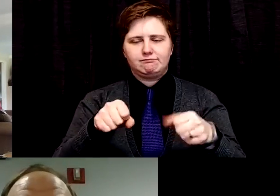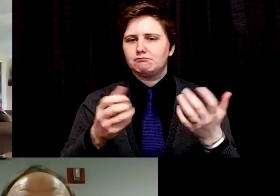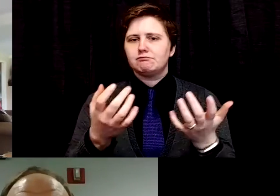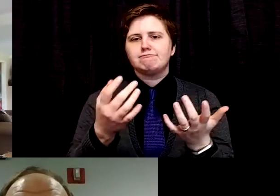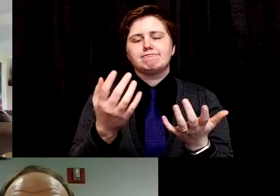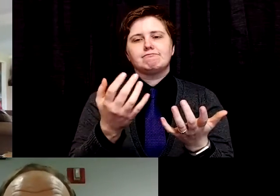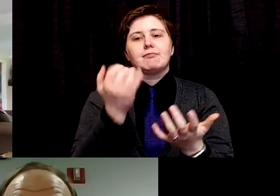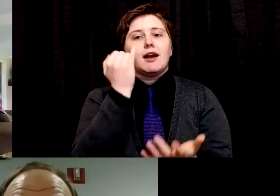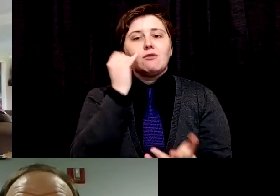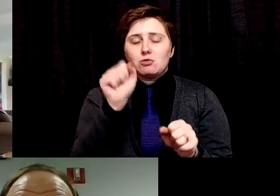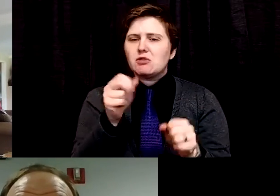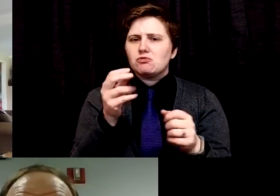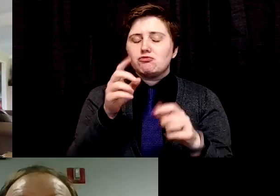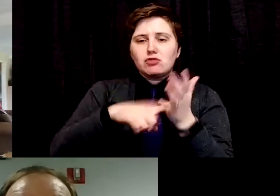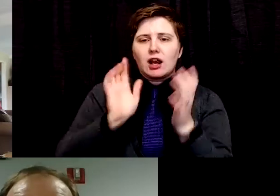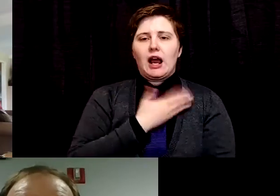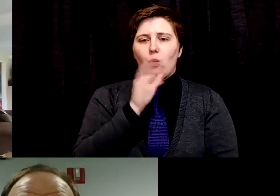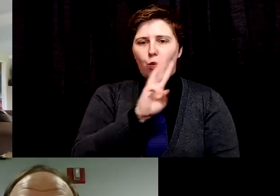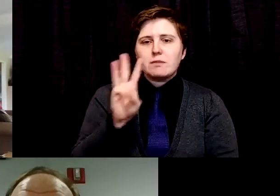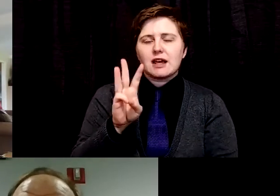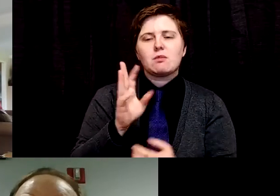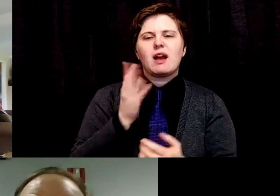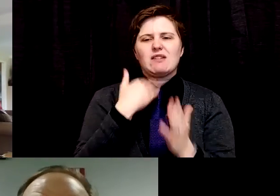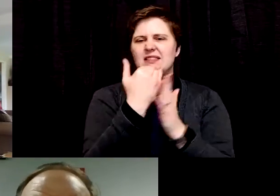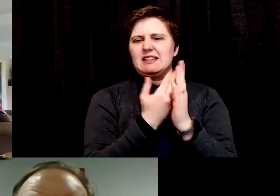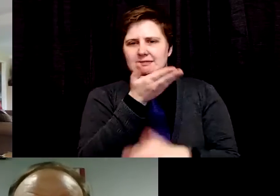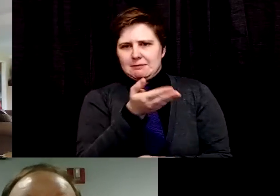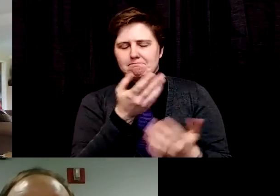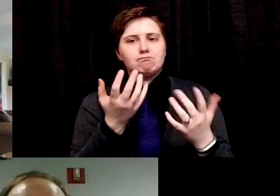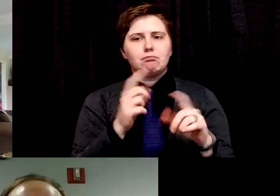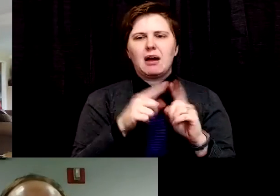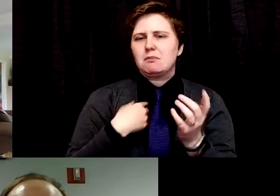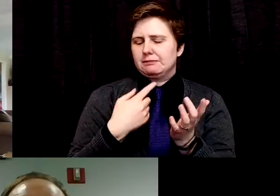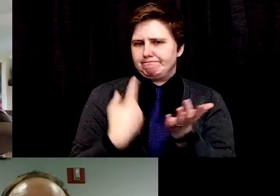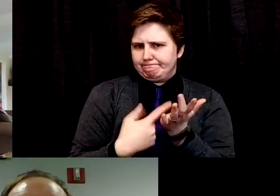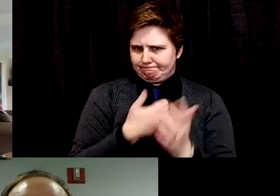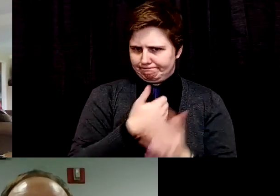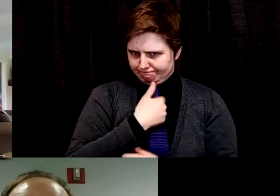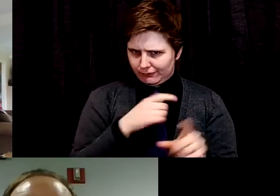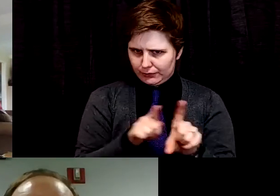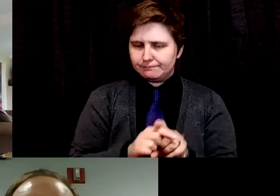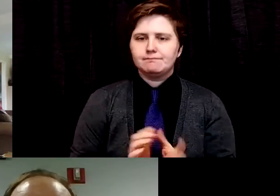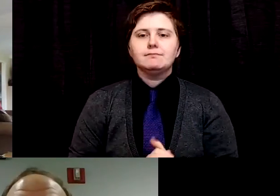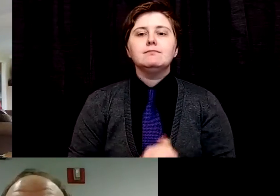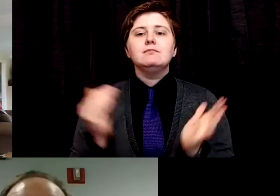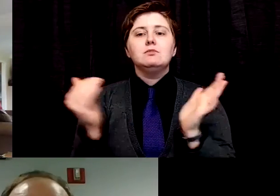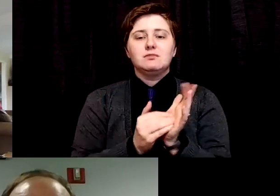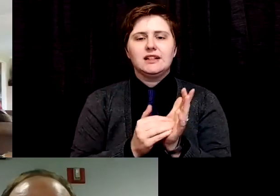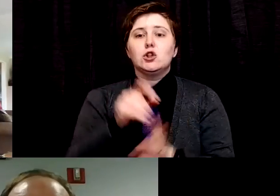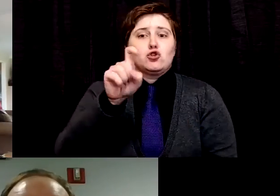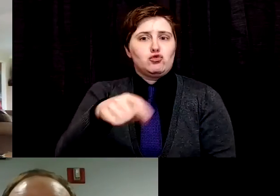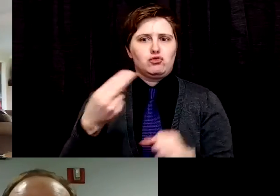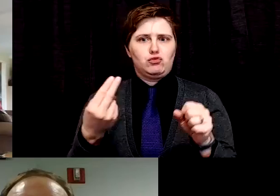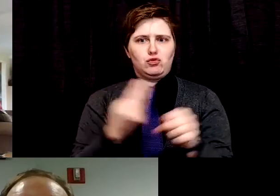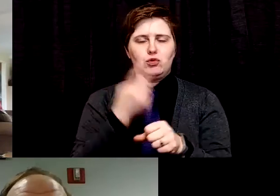things. If you can go to our website, this checklist is actually there. But let me kind of run through the checklist itself. Again, we should be using coverings